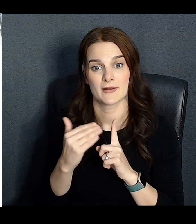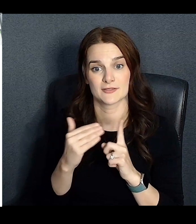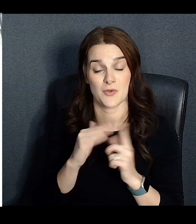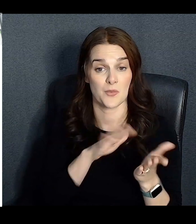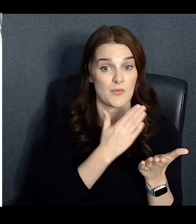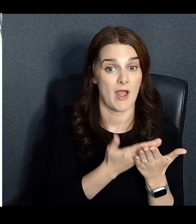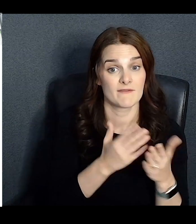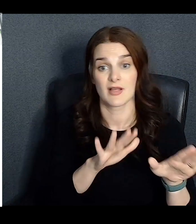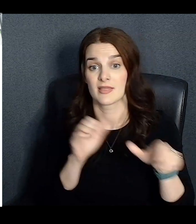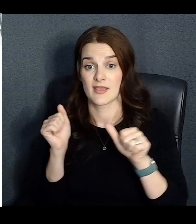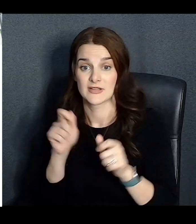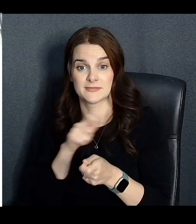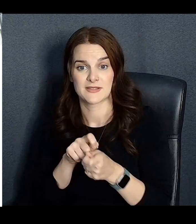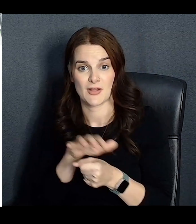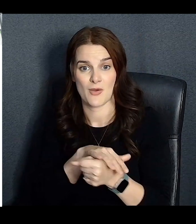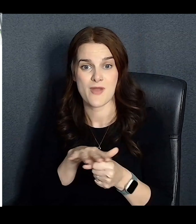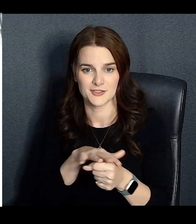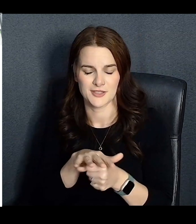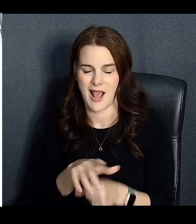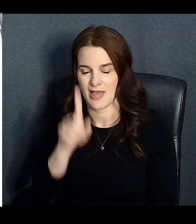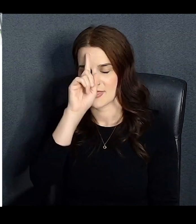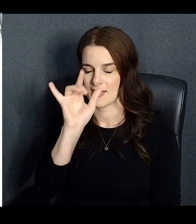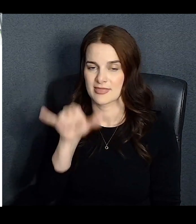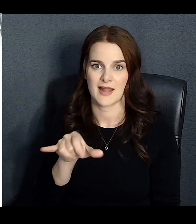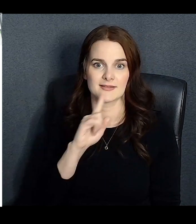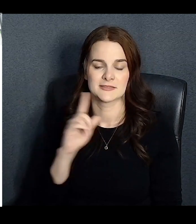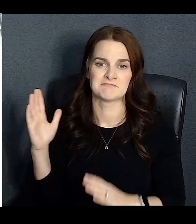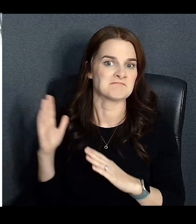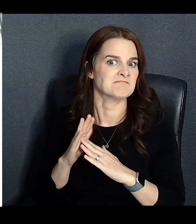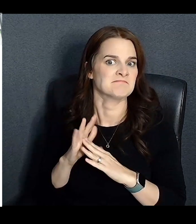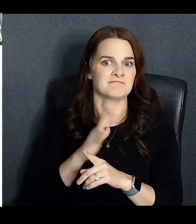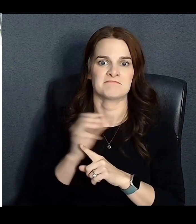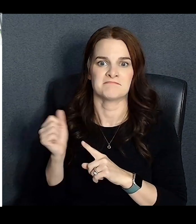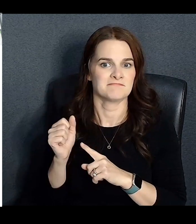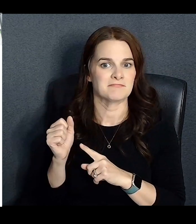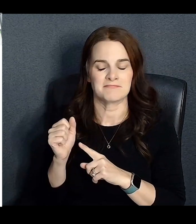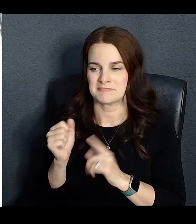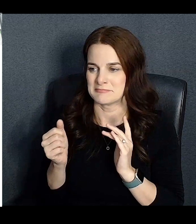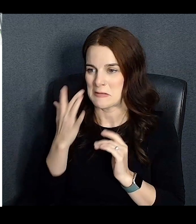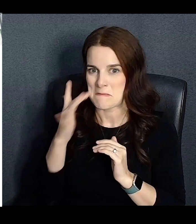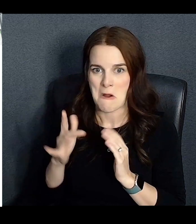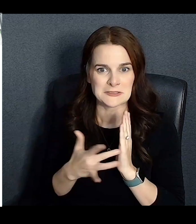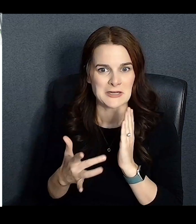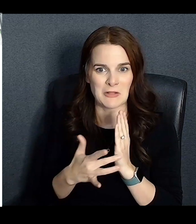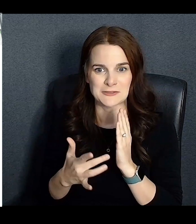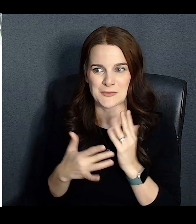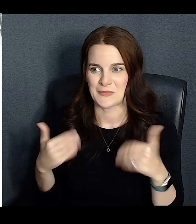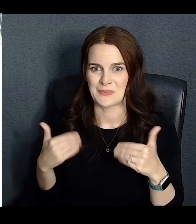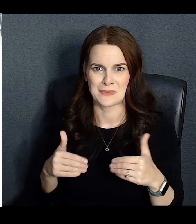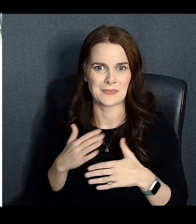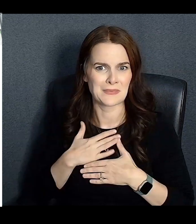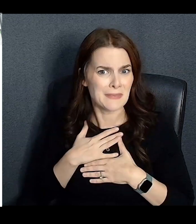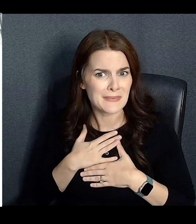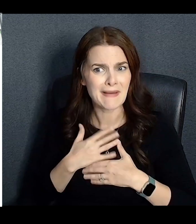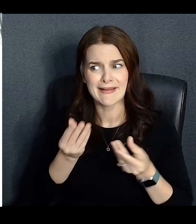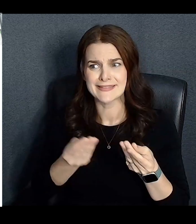you arrive or leave a specific location. I think that is, to me, like one of the most amazing things about like smart technology is